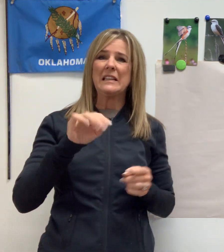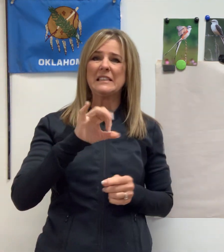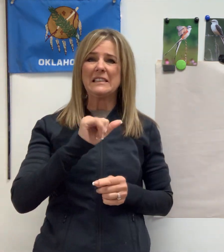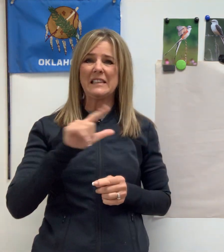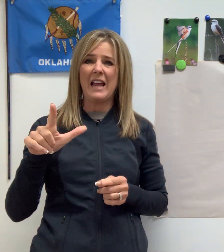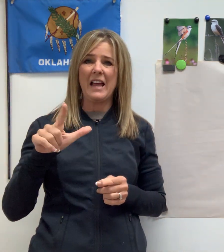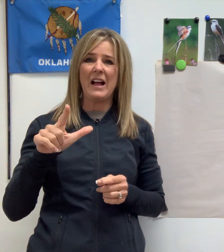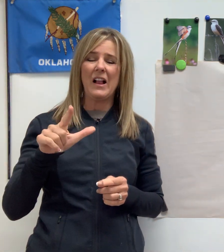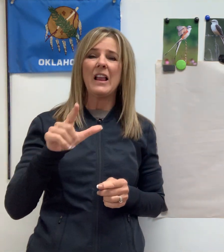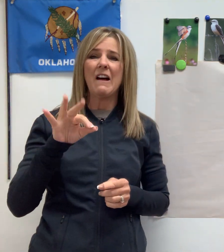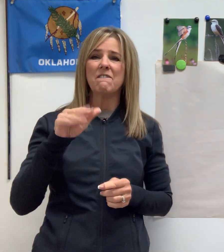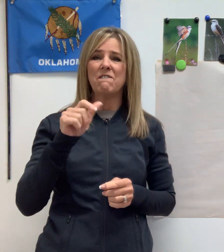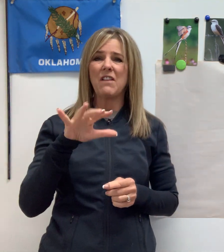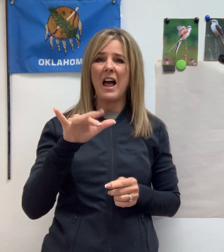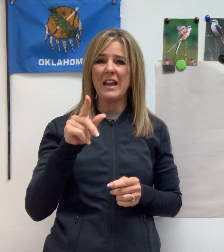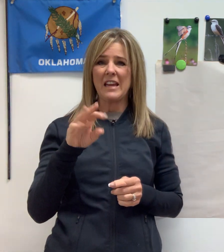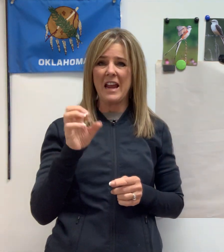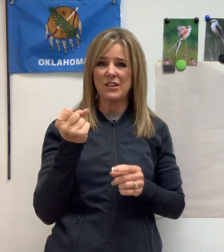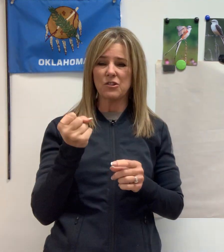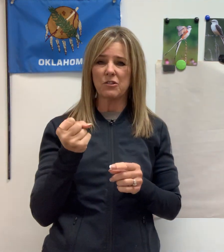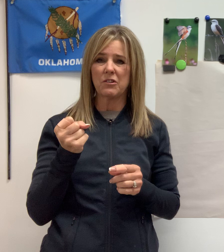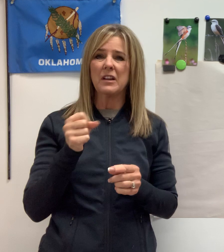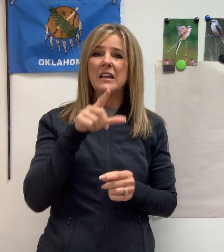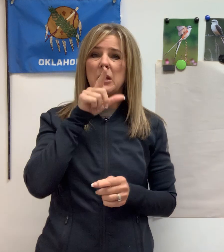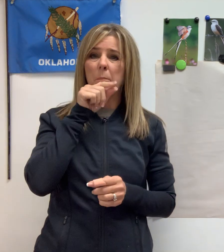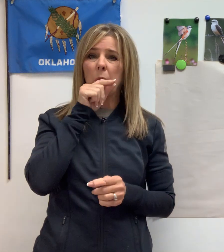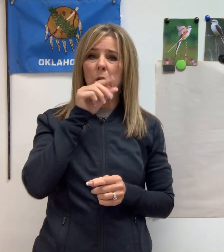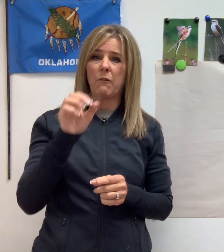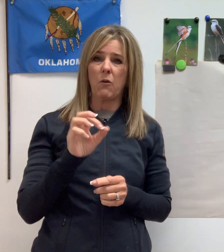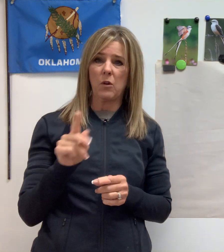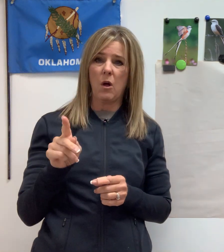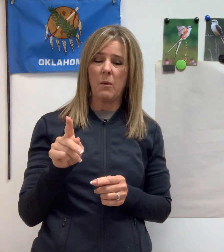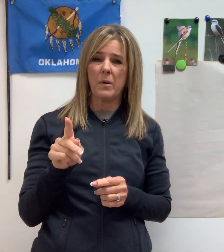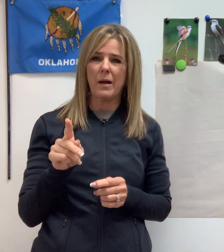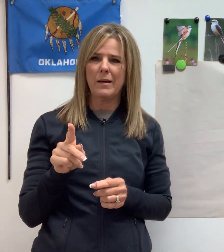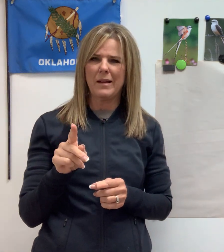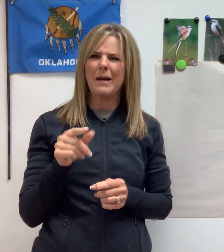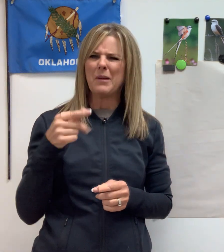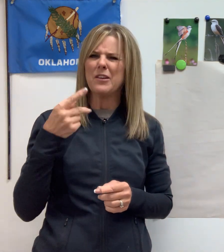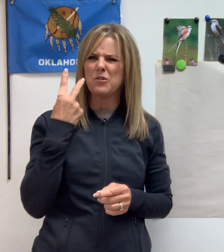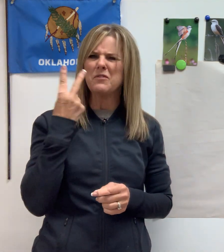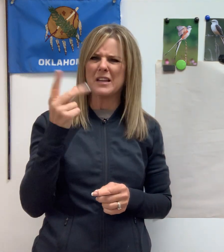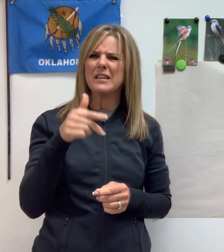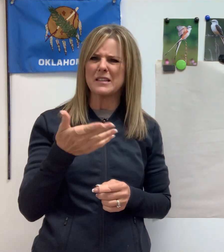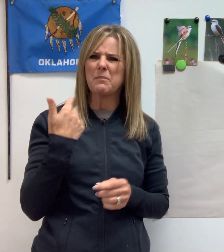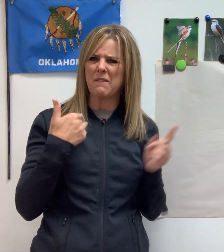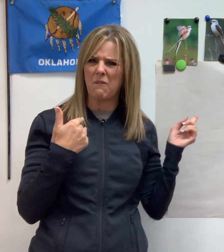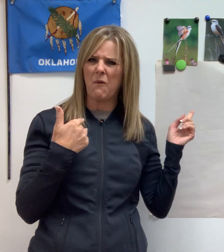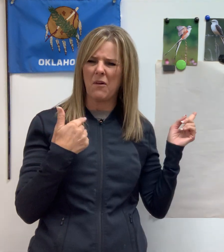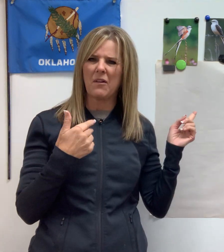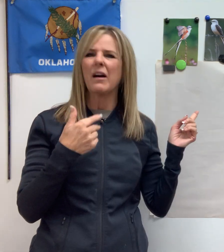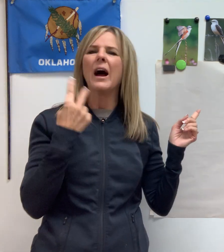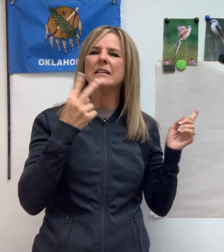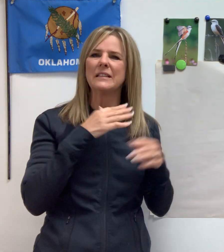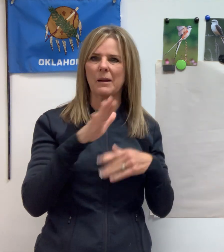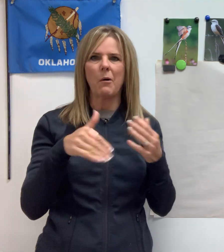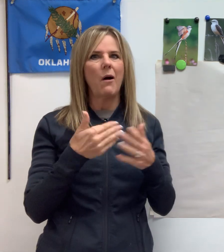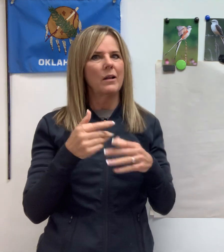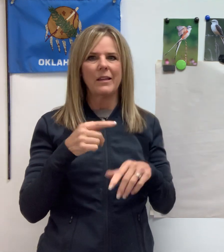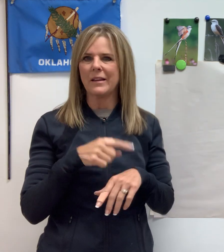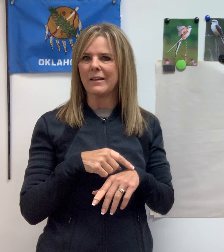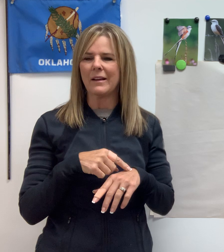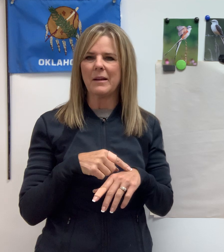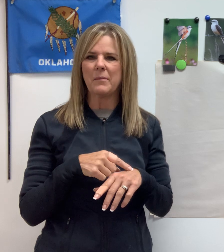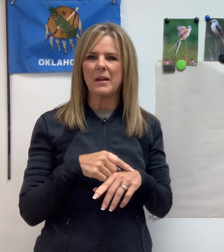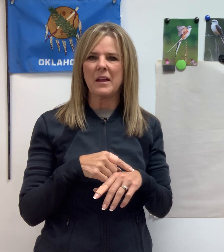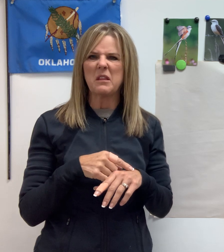our official bird of Oklahoma. I bet a lot of you have seen these before. I know I see them all the time,